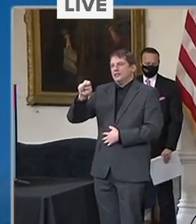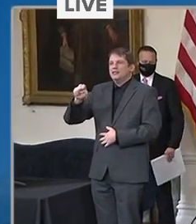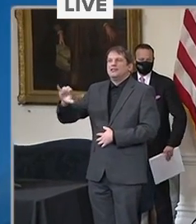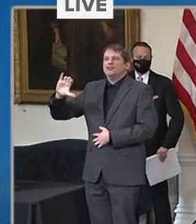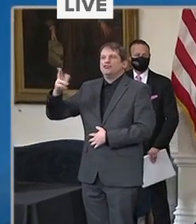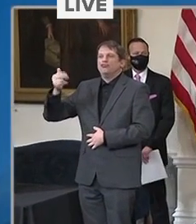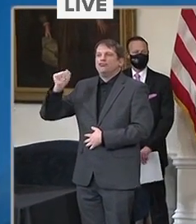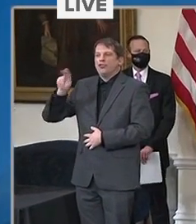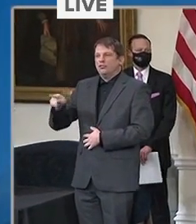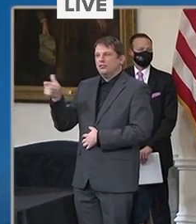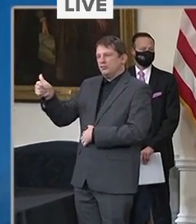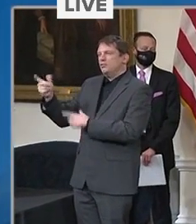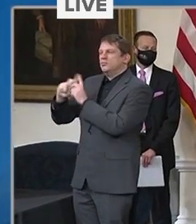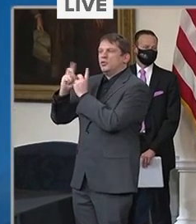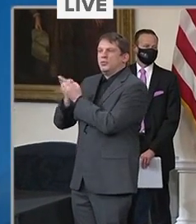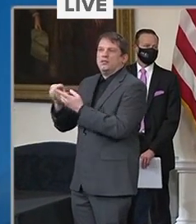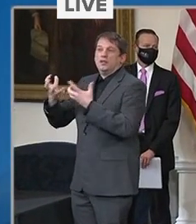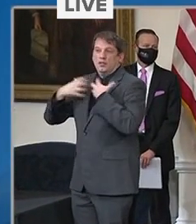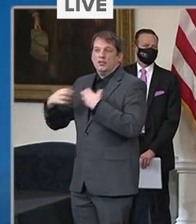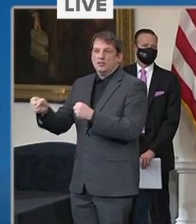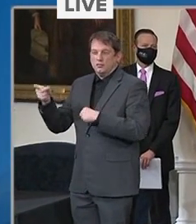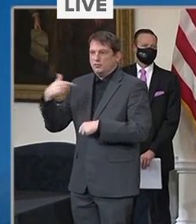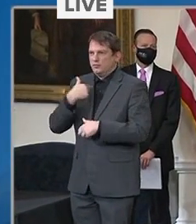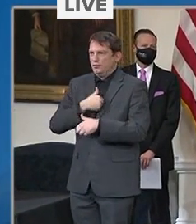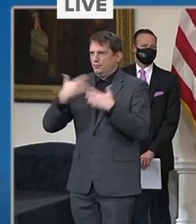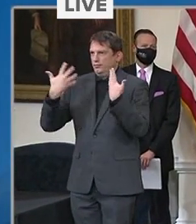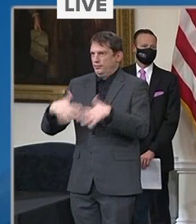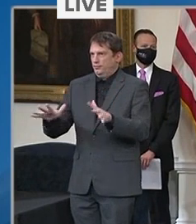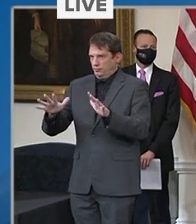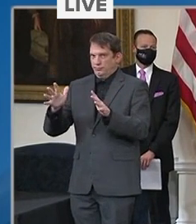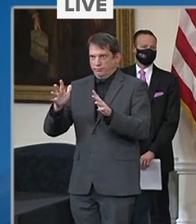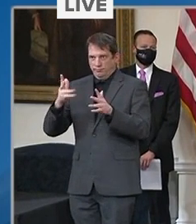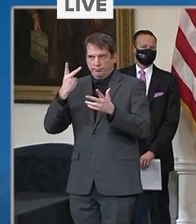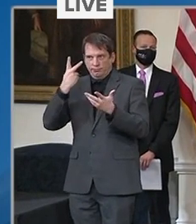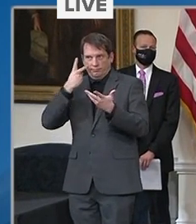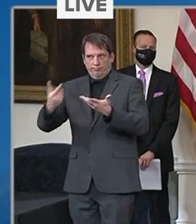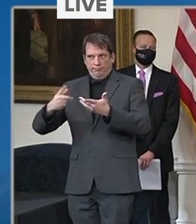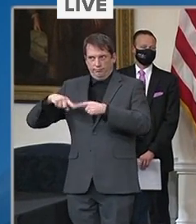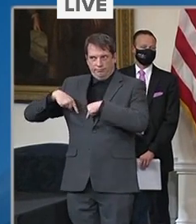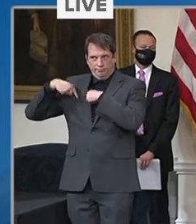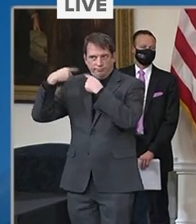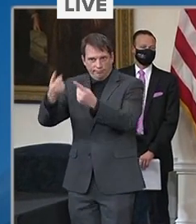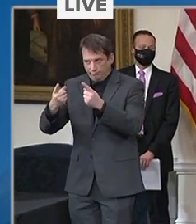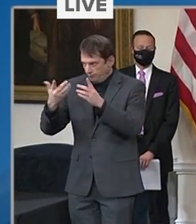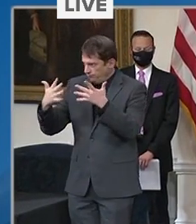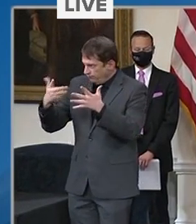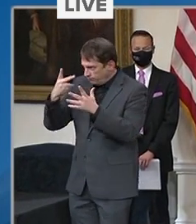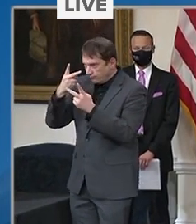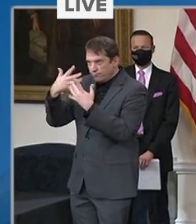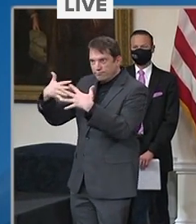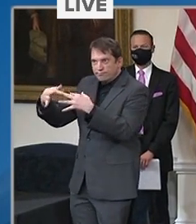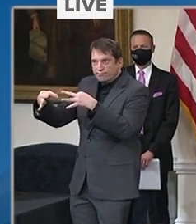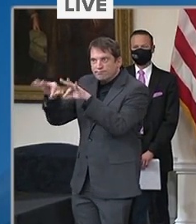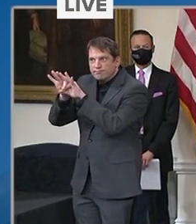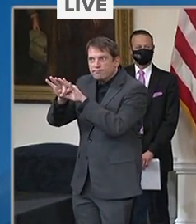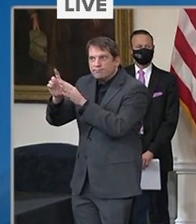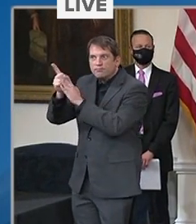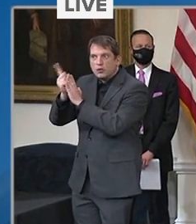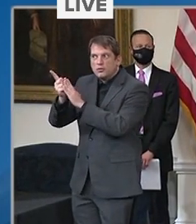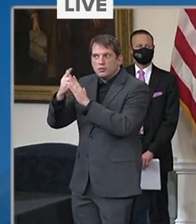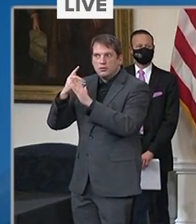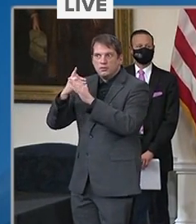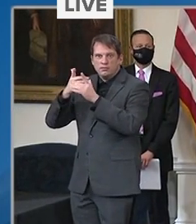We find ourselves at another pivotal moment in our battle against COVID-19. A few weeks